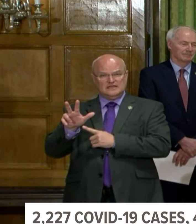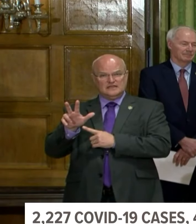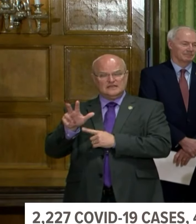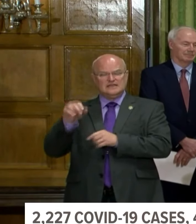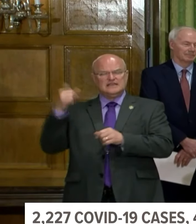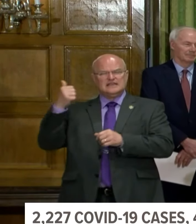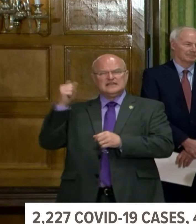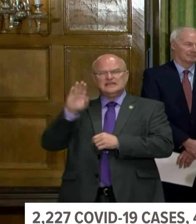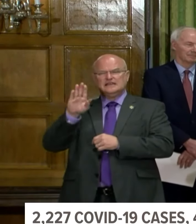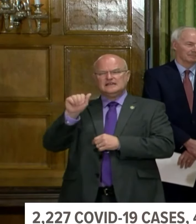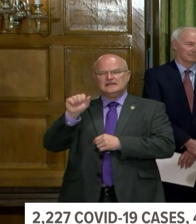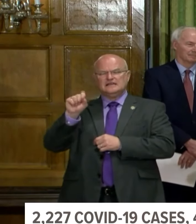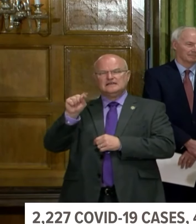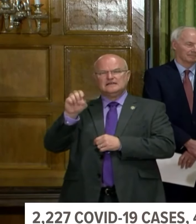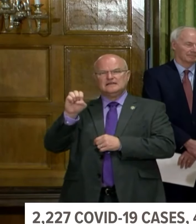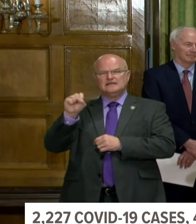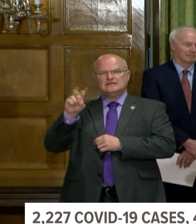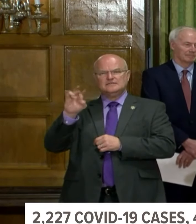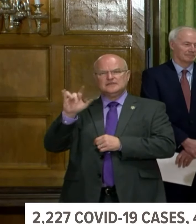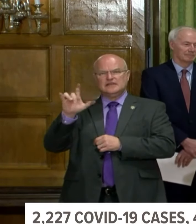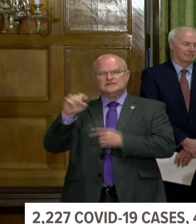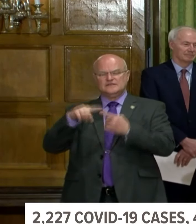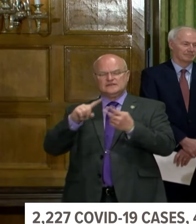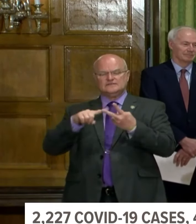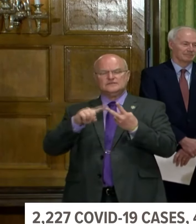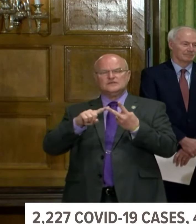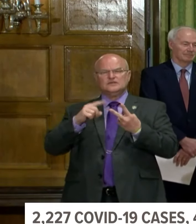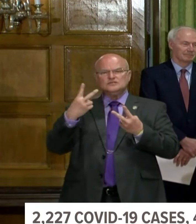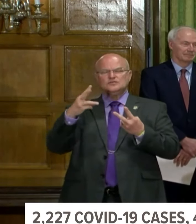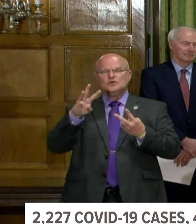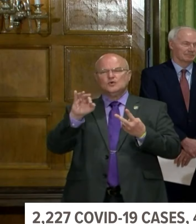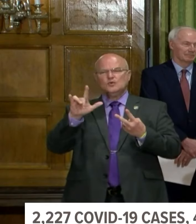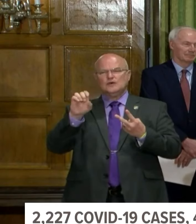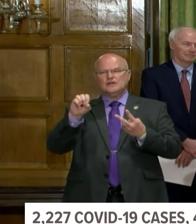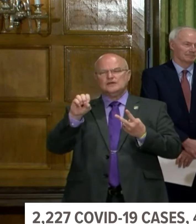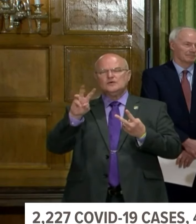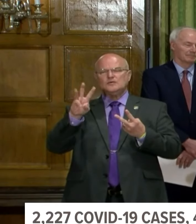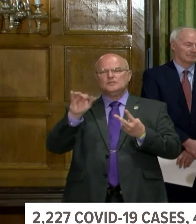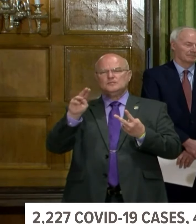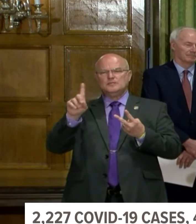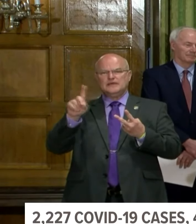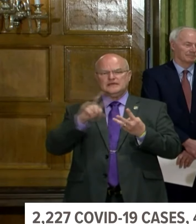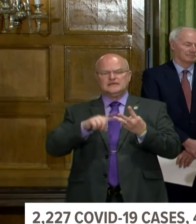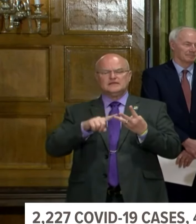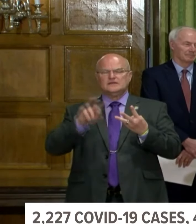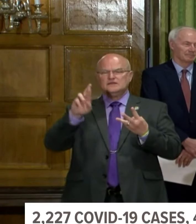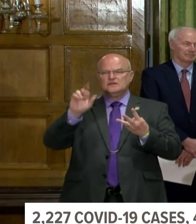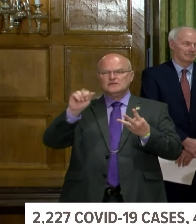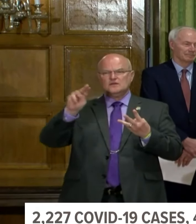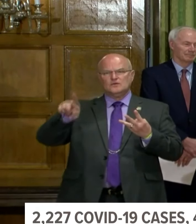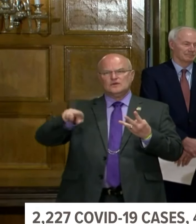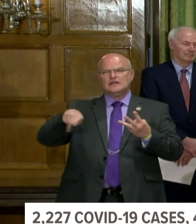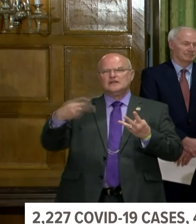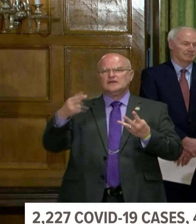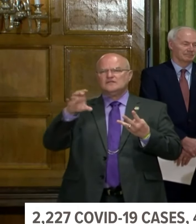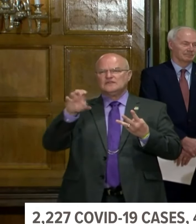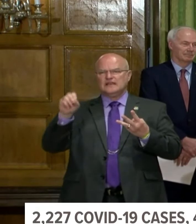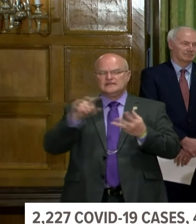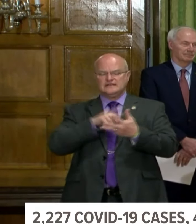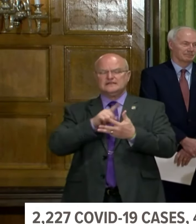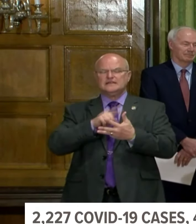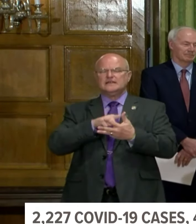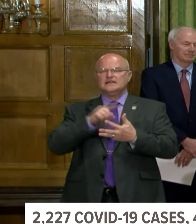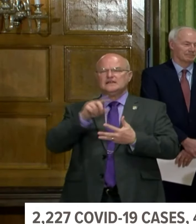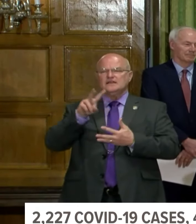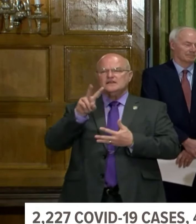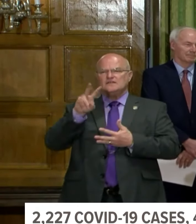facility in Batesville, 2 at Willow Bend, 1 at Randolph County Nursing Home, and 1 at the Village at